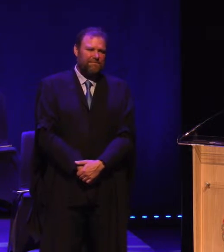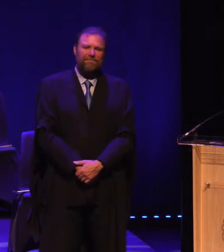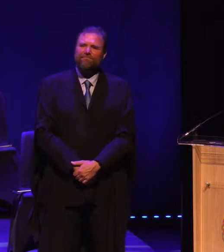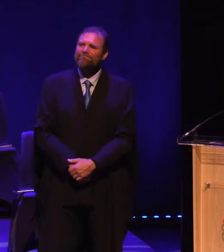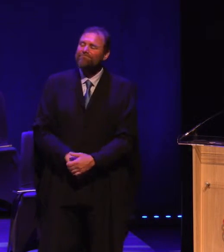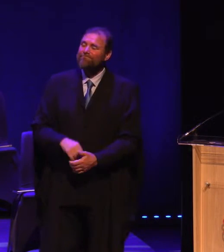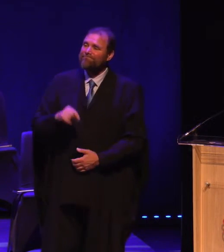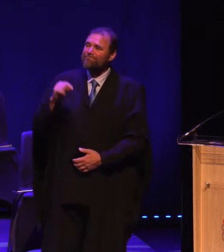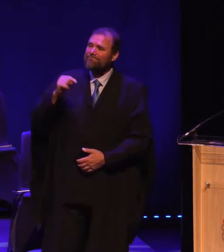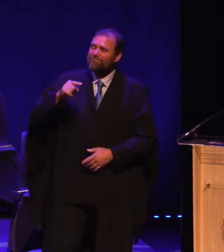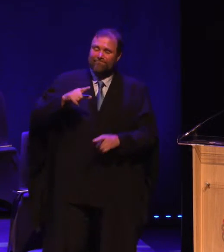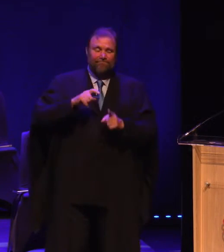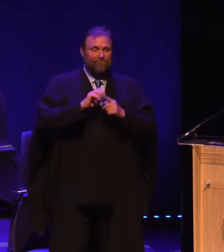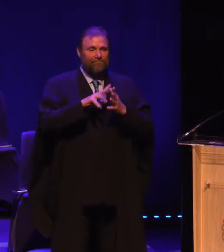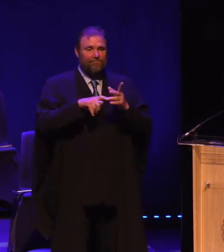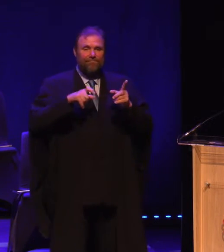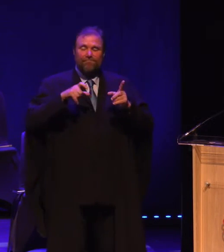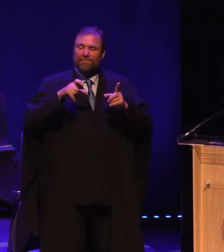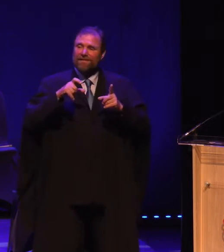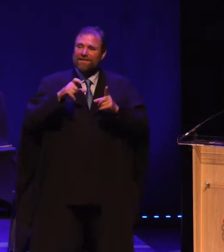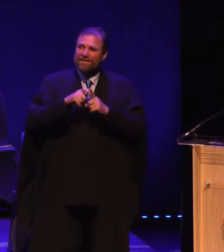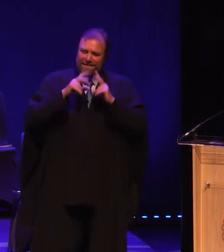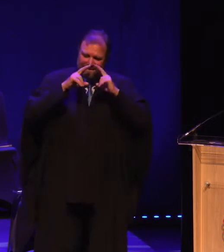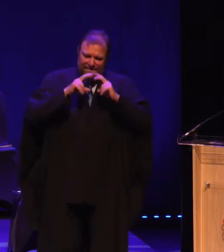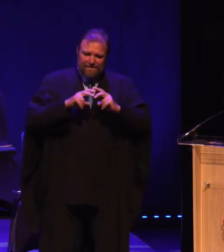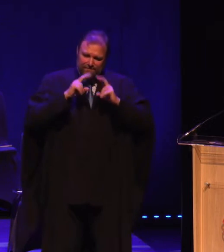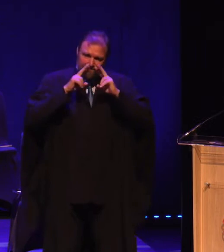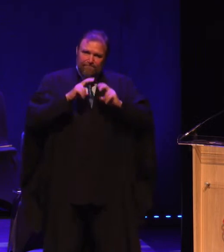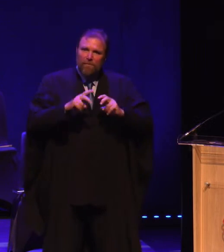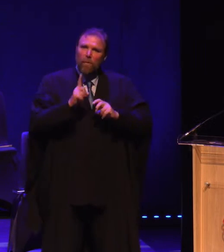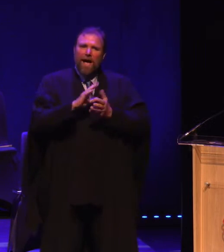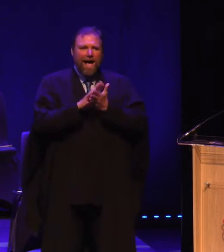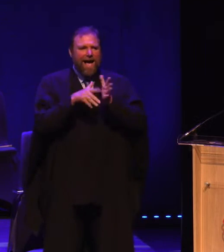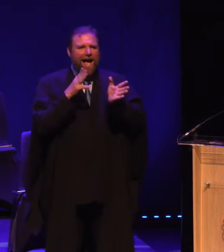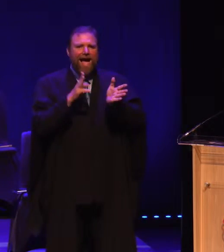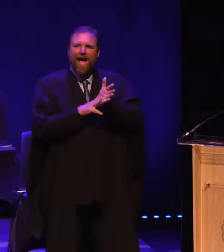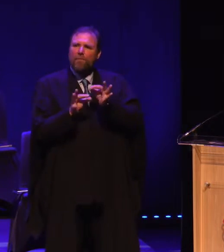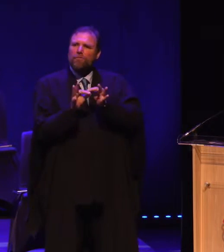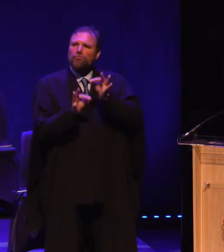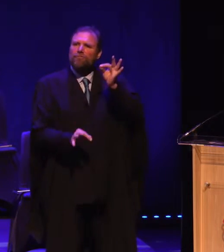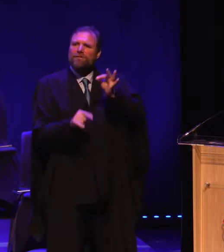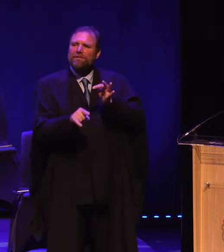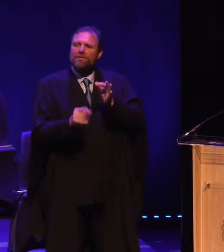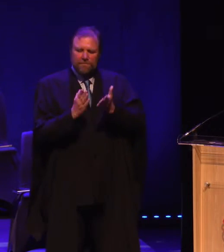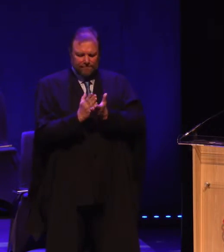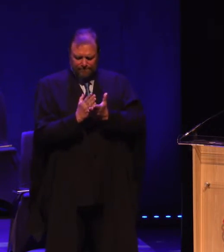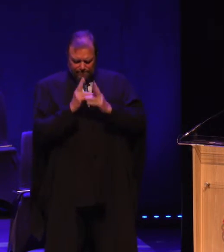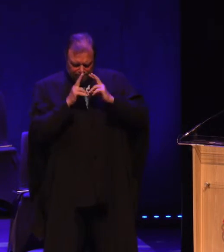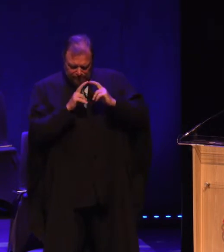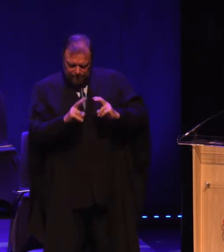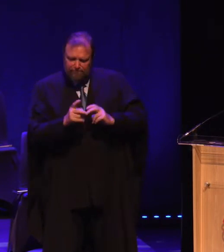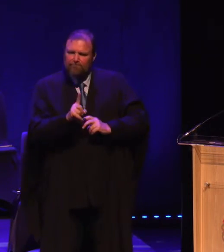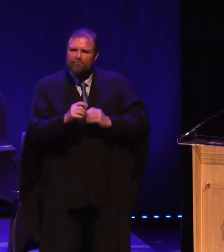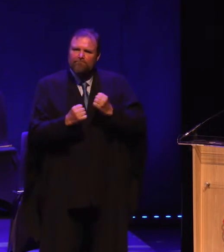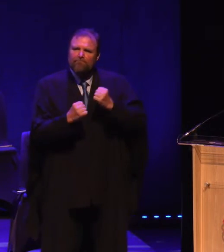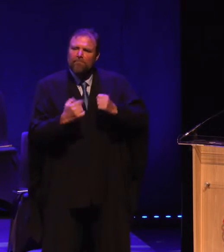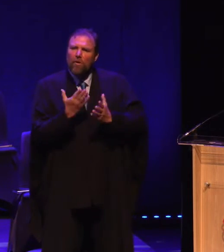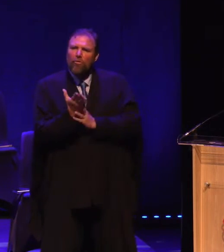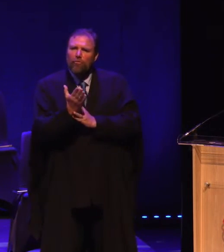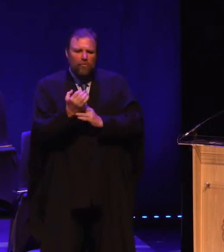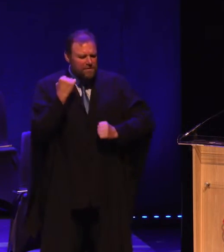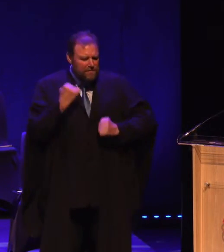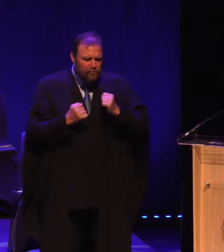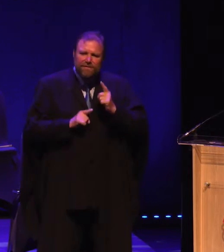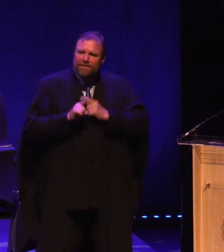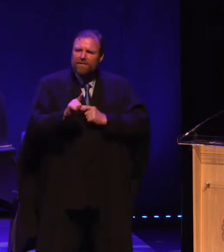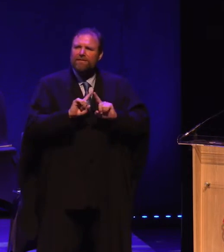This PhD thesis examined hamstring muscle activity during sprinting and in different strength training exercises, with